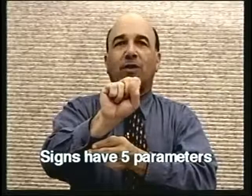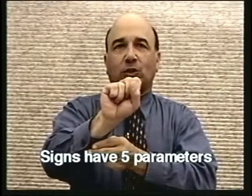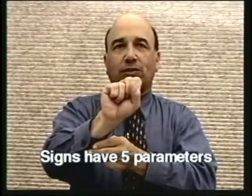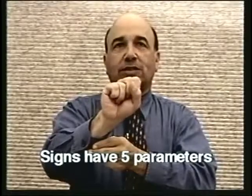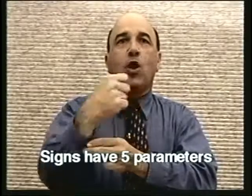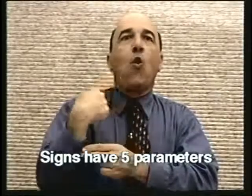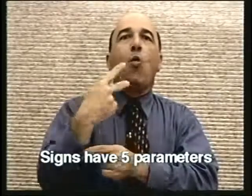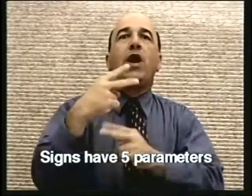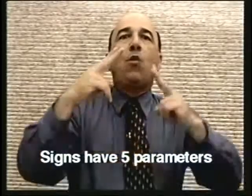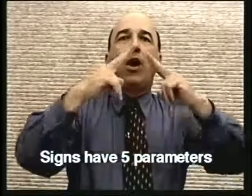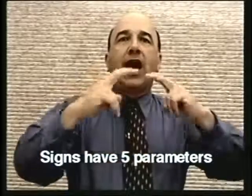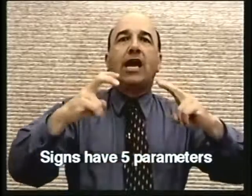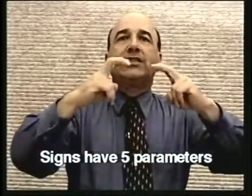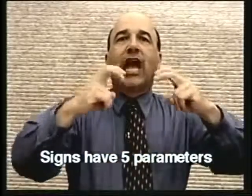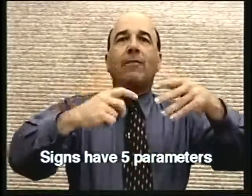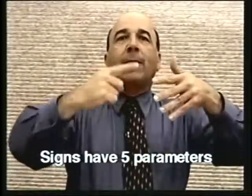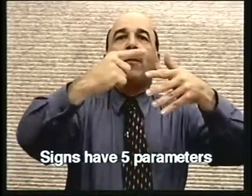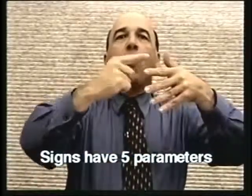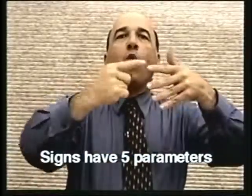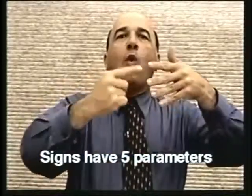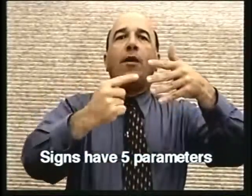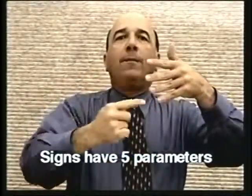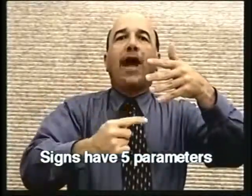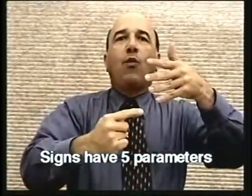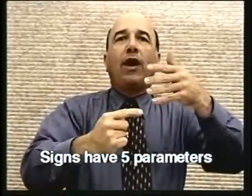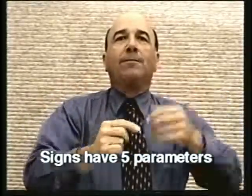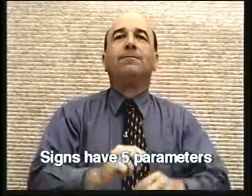parameters. We will examine them one by one.